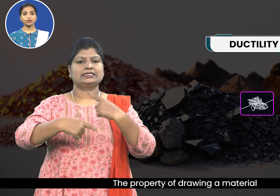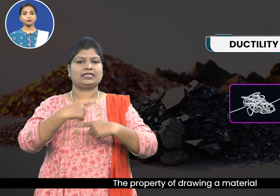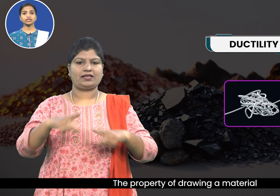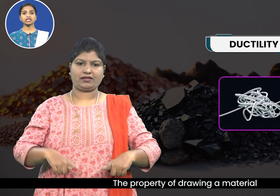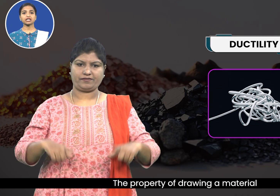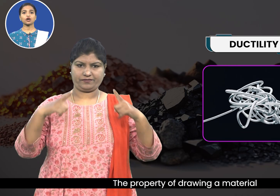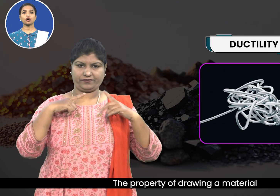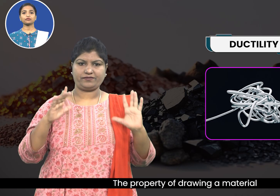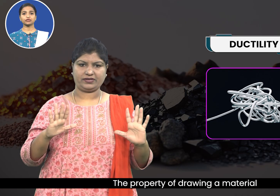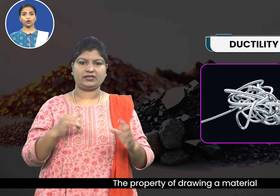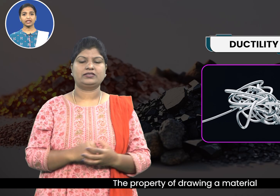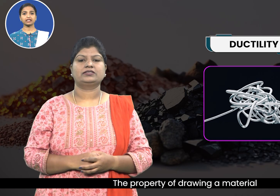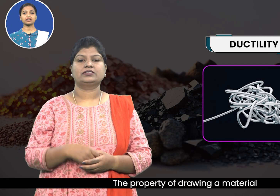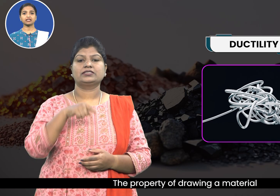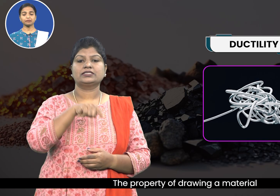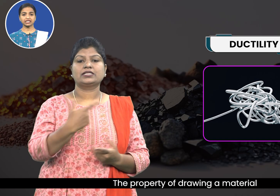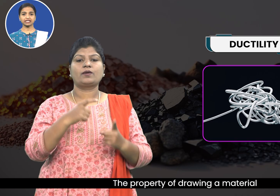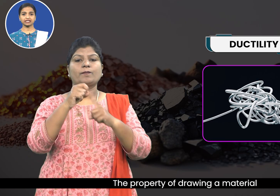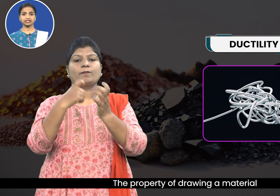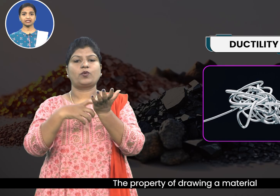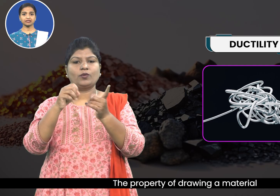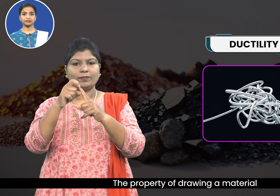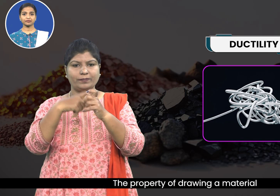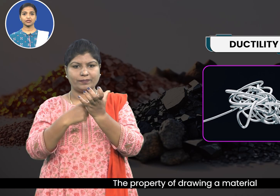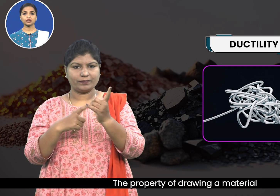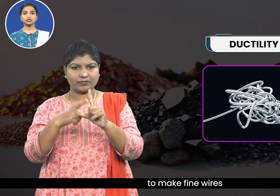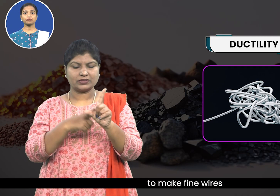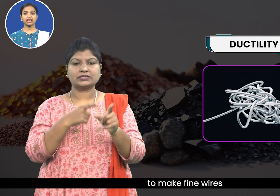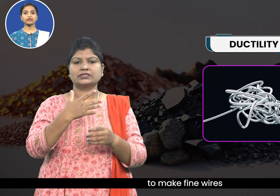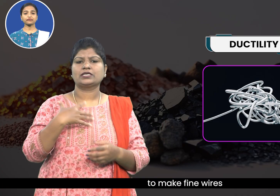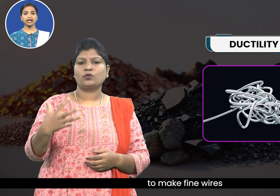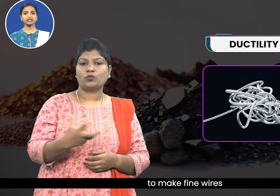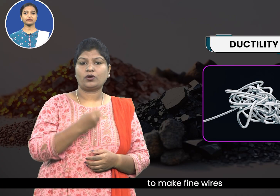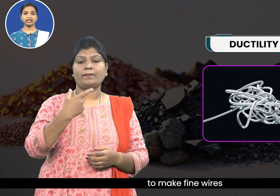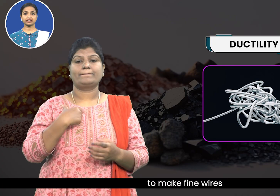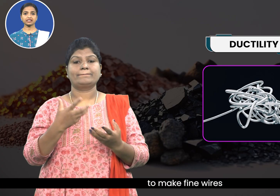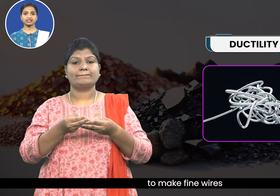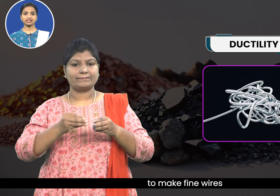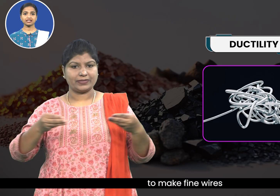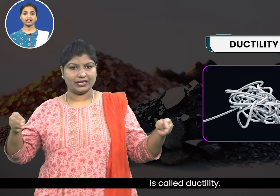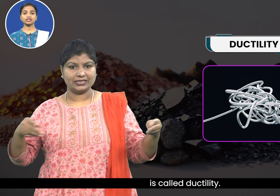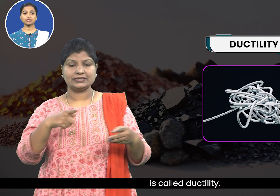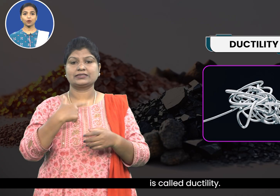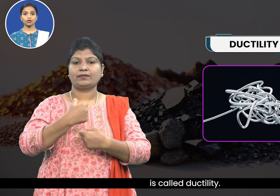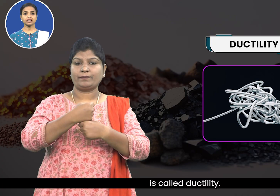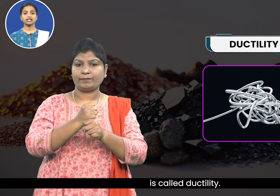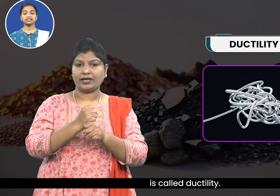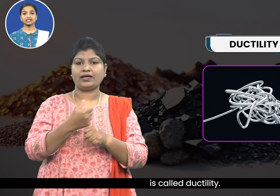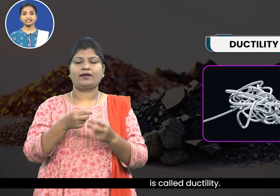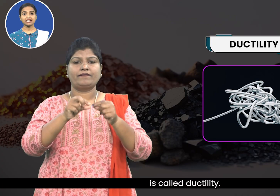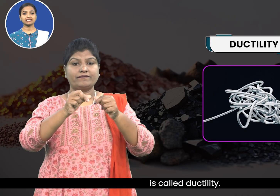The property of drawing a material to make fine wires is